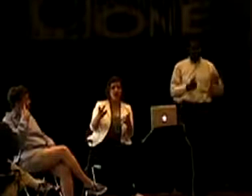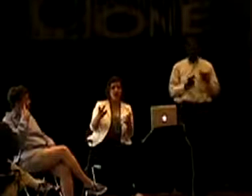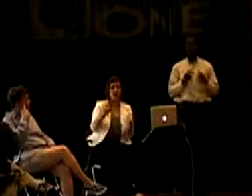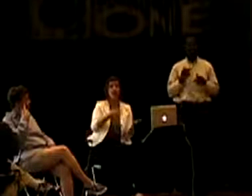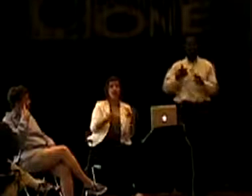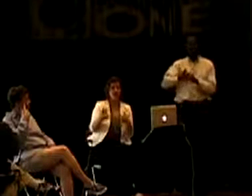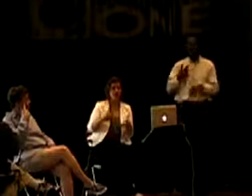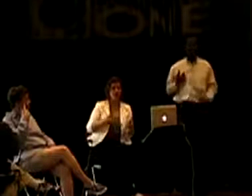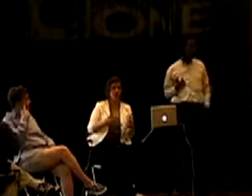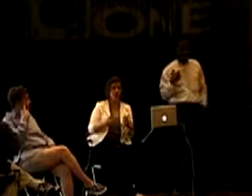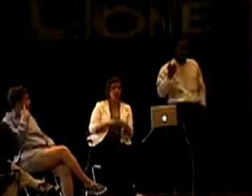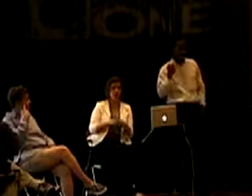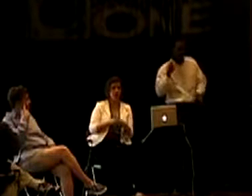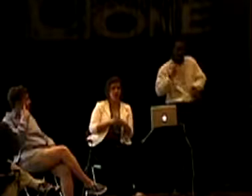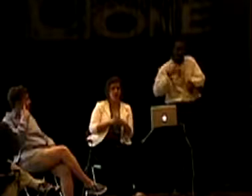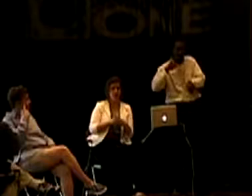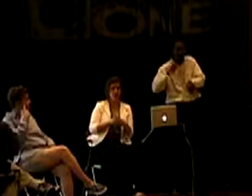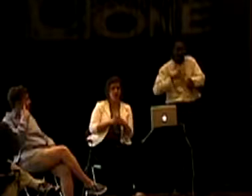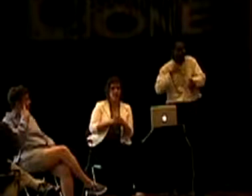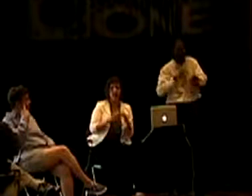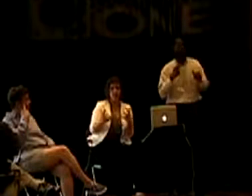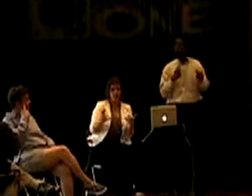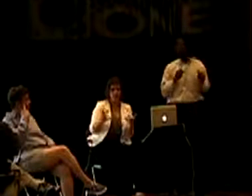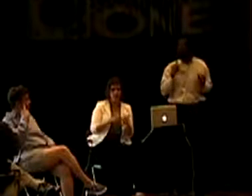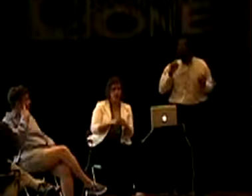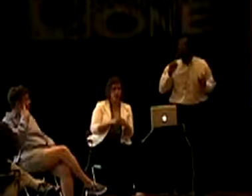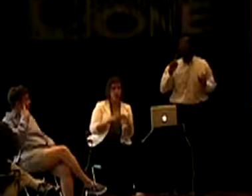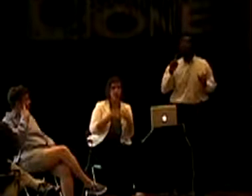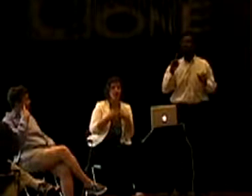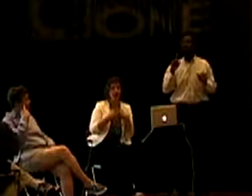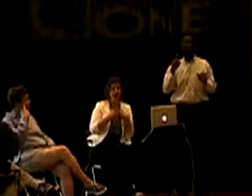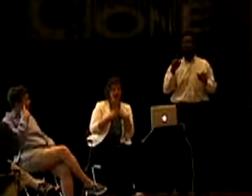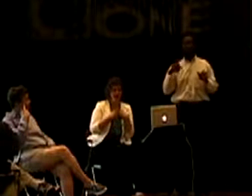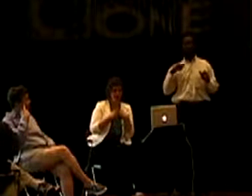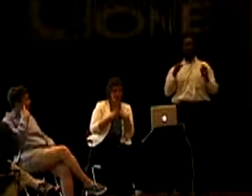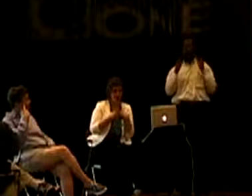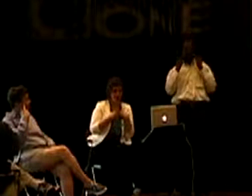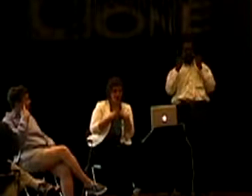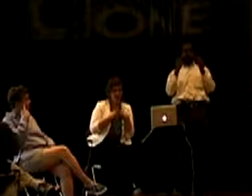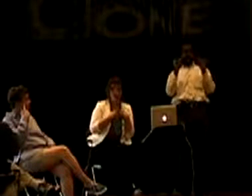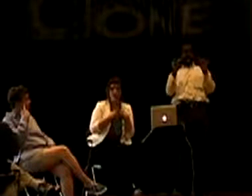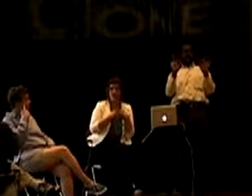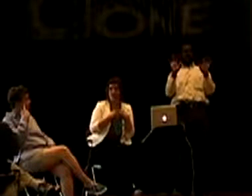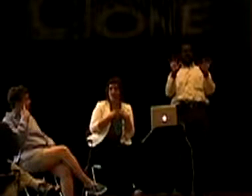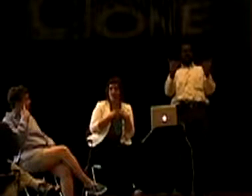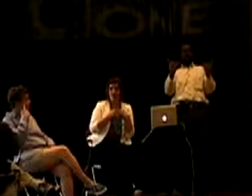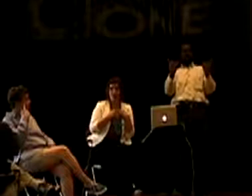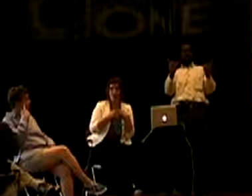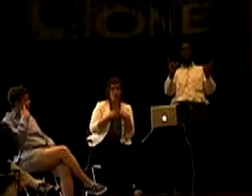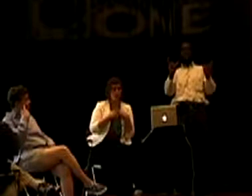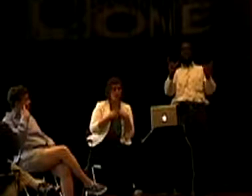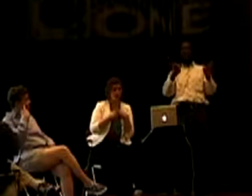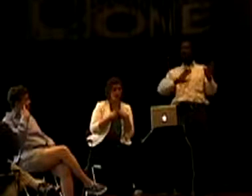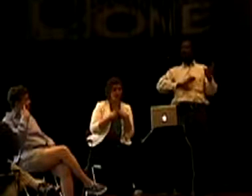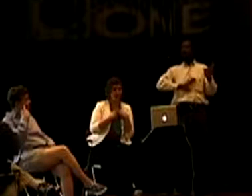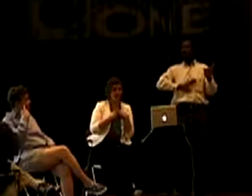I think before we started working on it, we thought was malleable or that we were gonna have to figure that out. There was actually a lot of